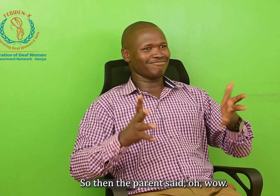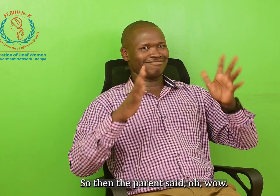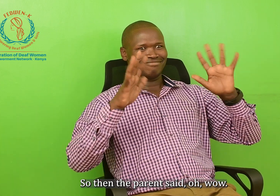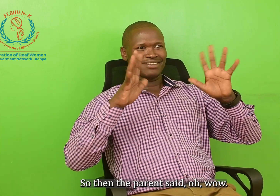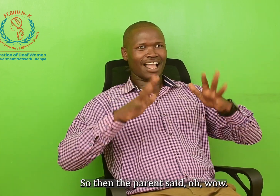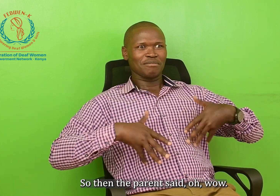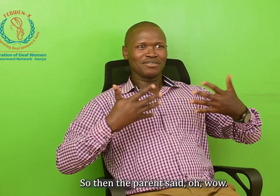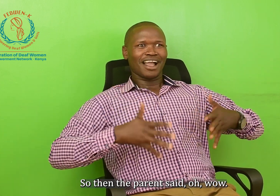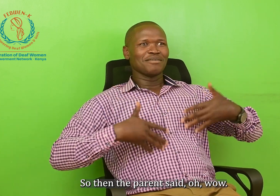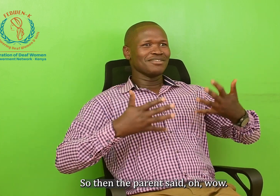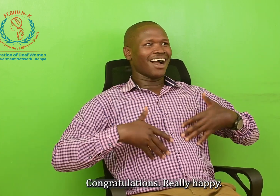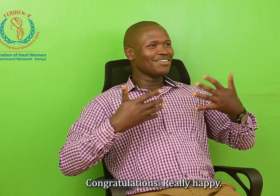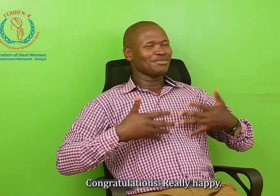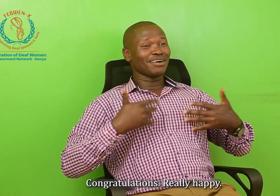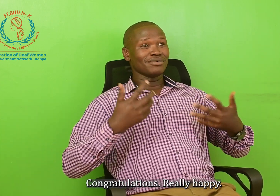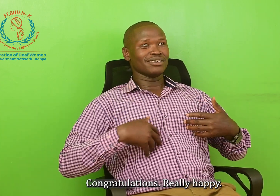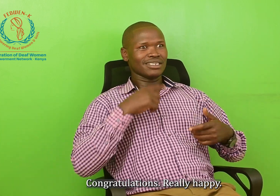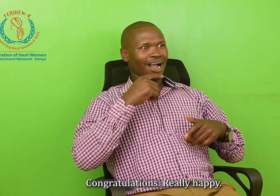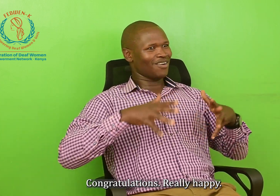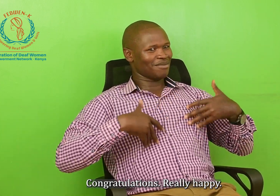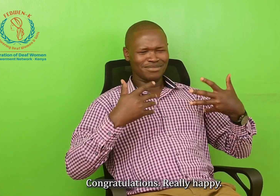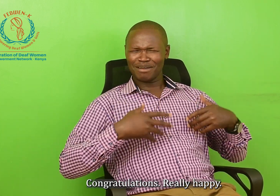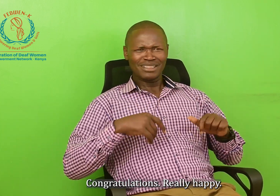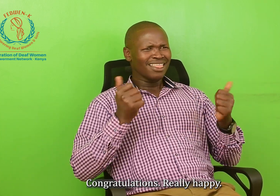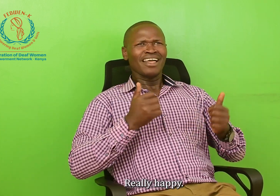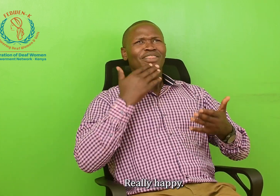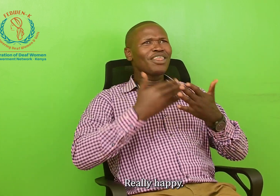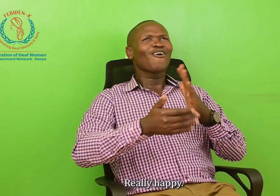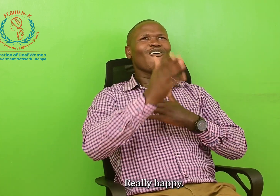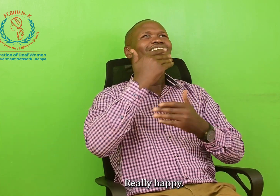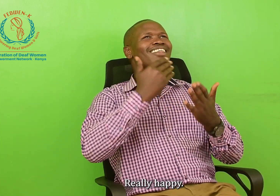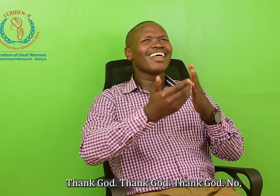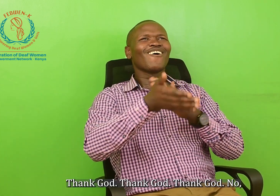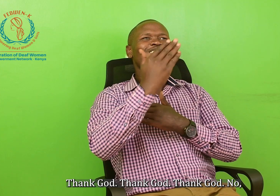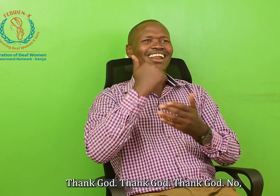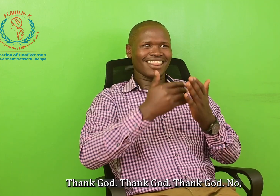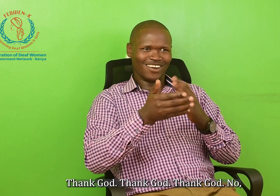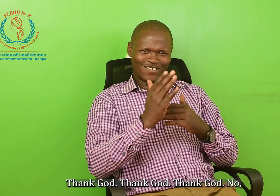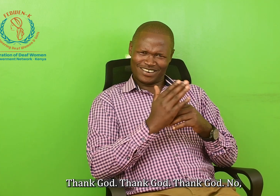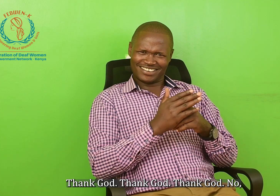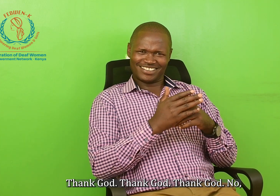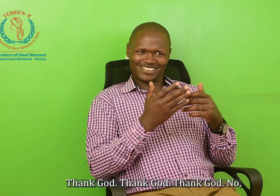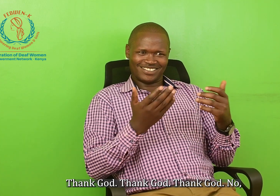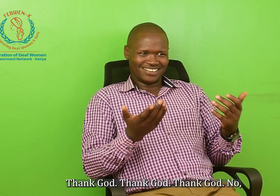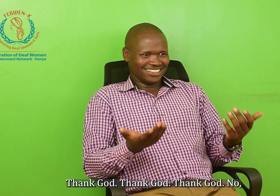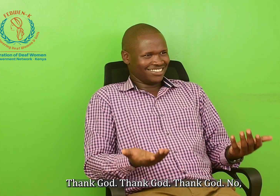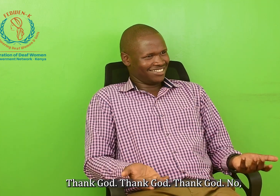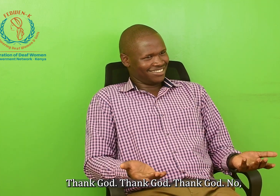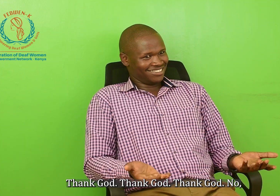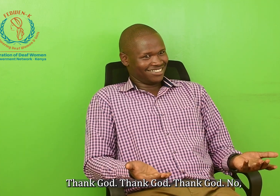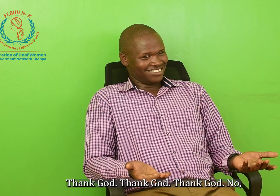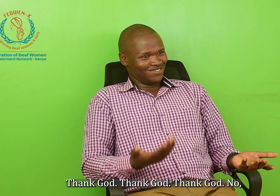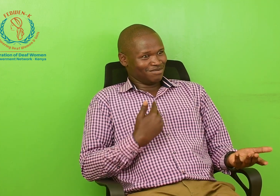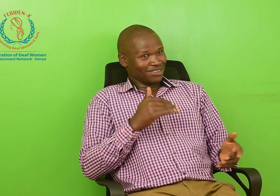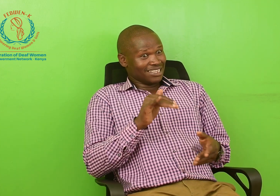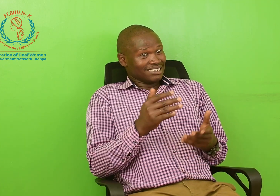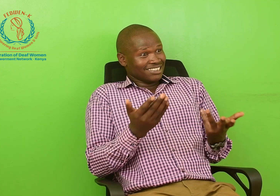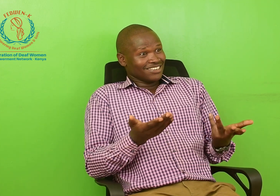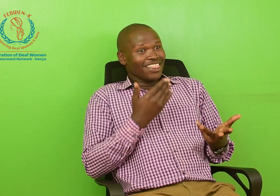parents said, oh, wow, congratulations, really happy, thank God, thank God, thank God. Now,